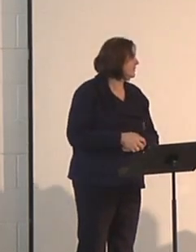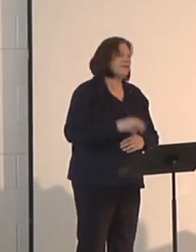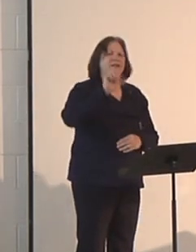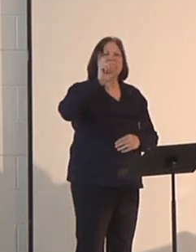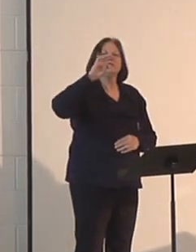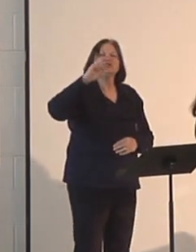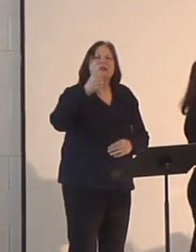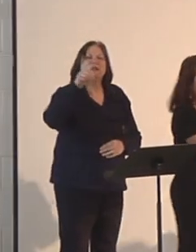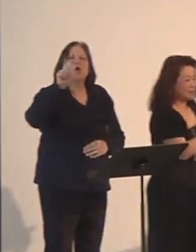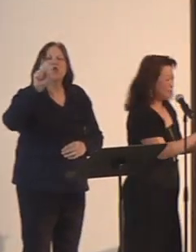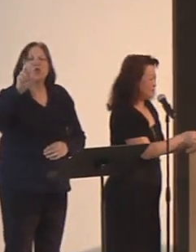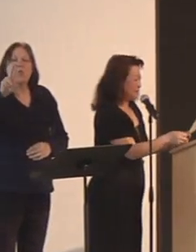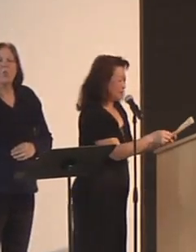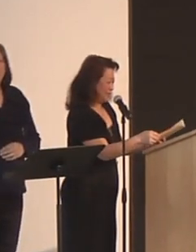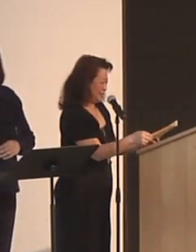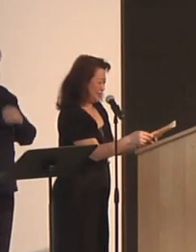Sheng Lo.